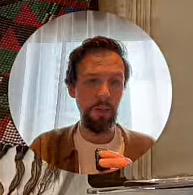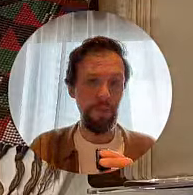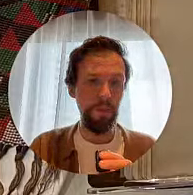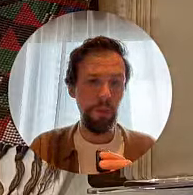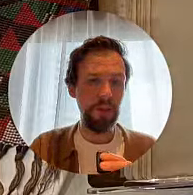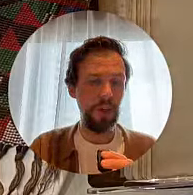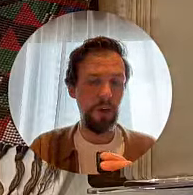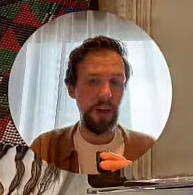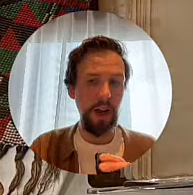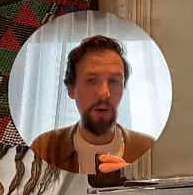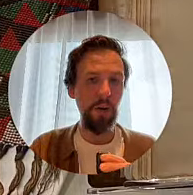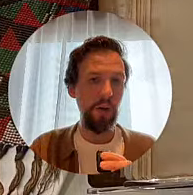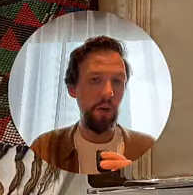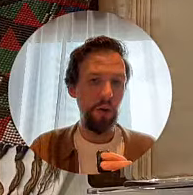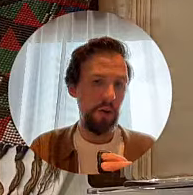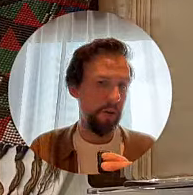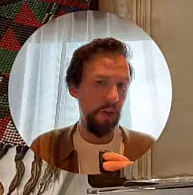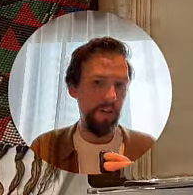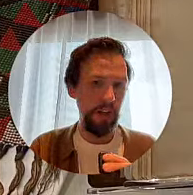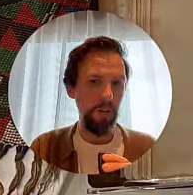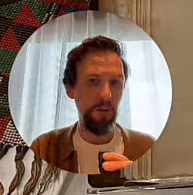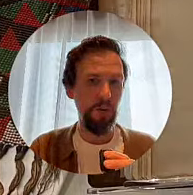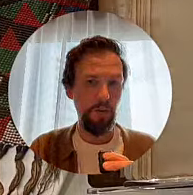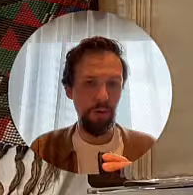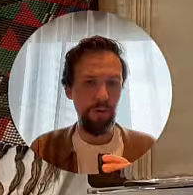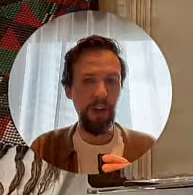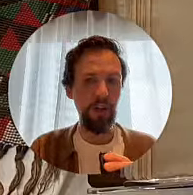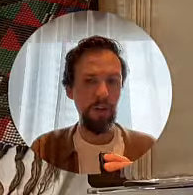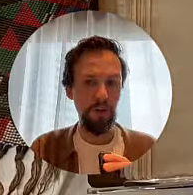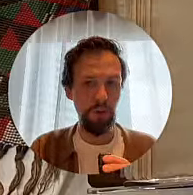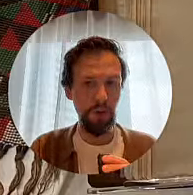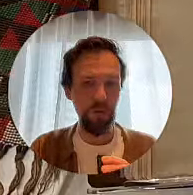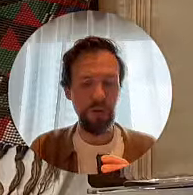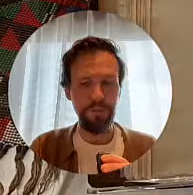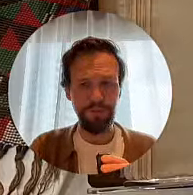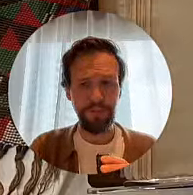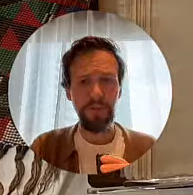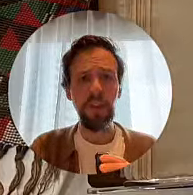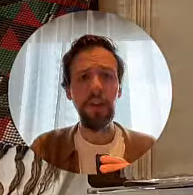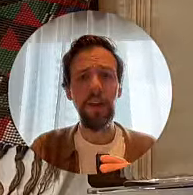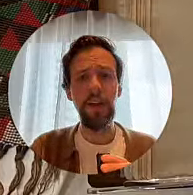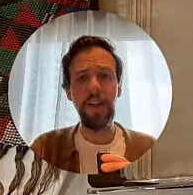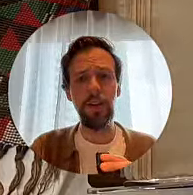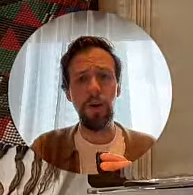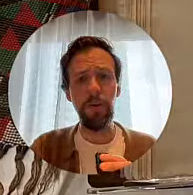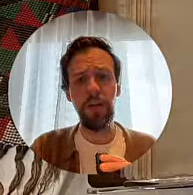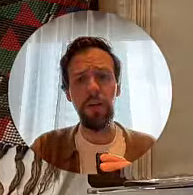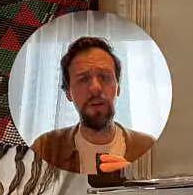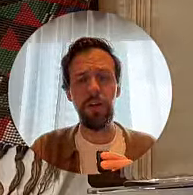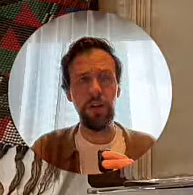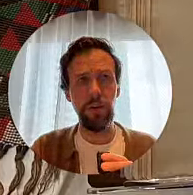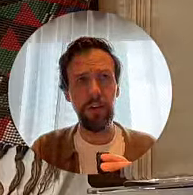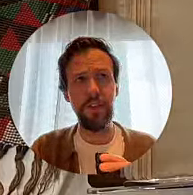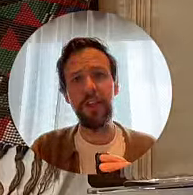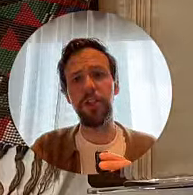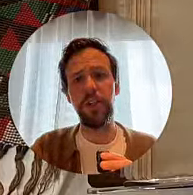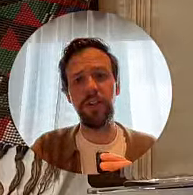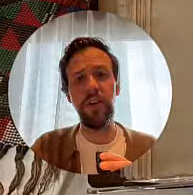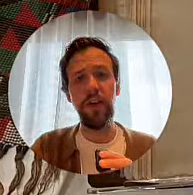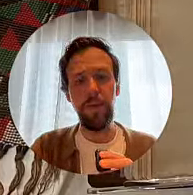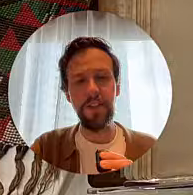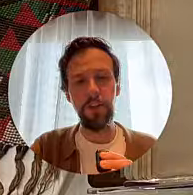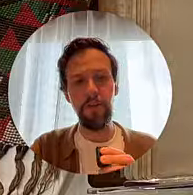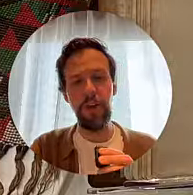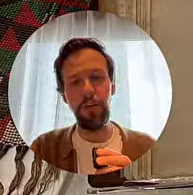these books are now available for free to use. And the company or the organization